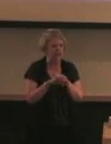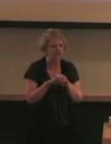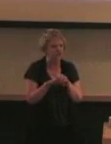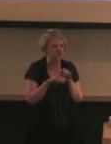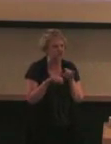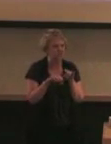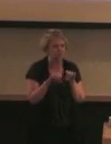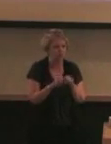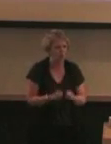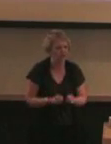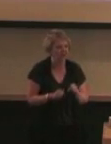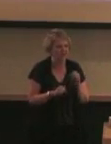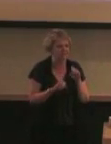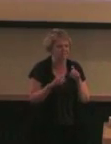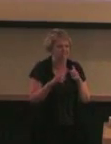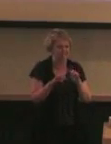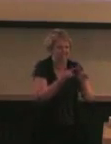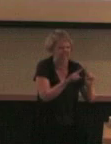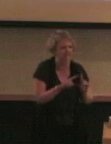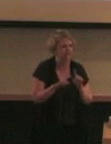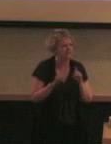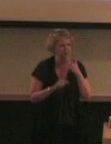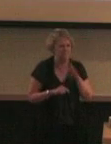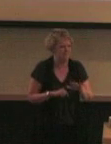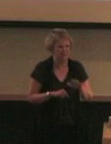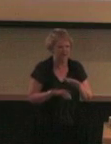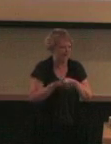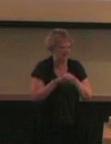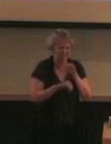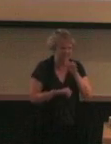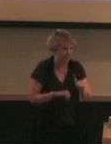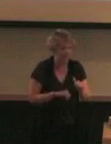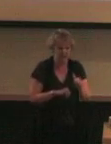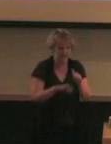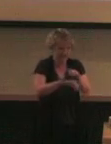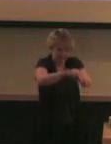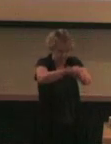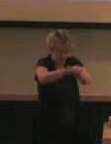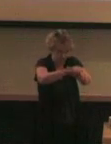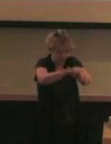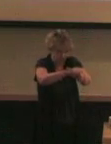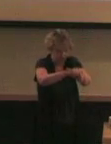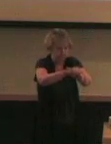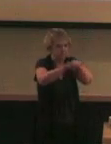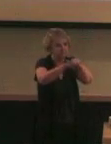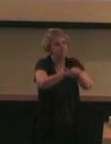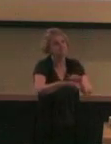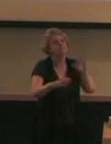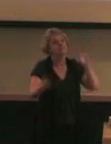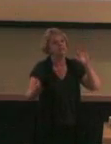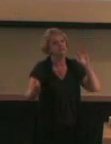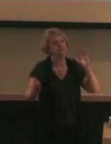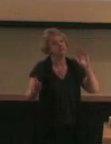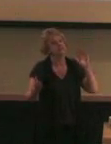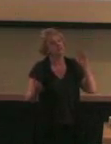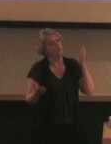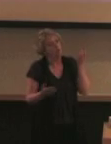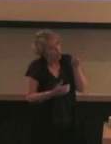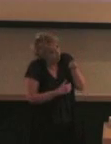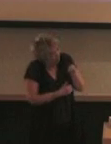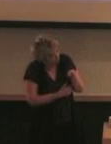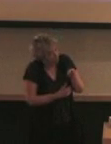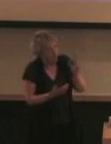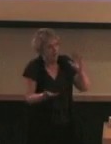summarized English. And it is not bad English either. A variation of this is signed